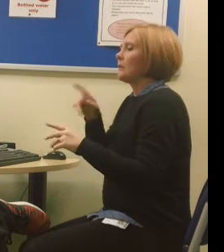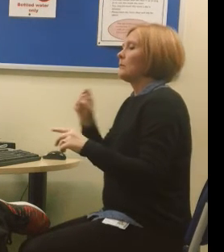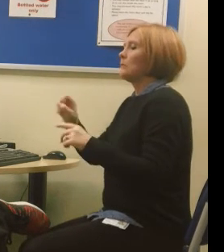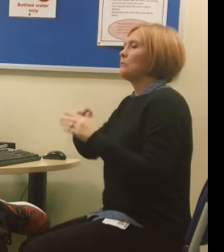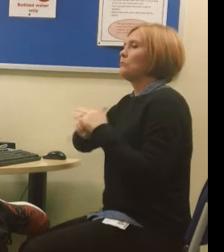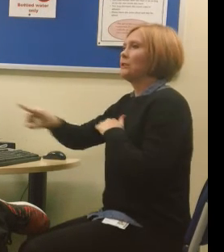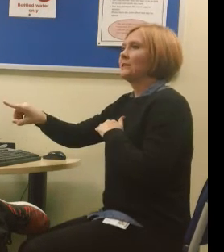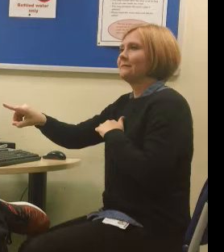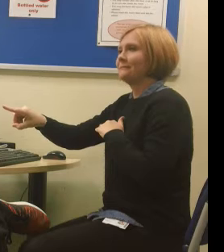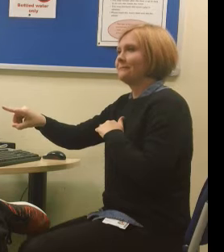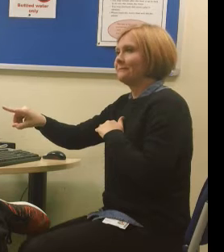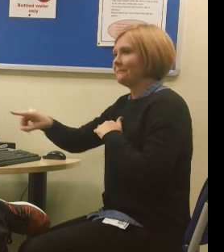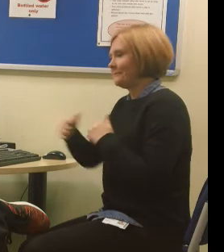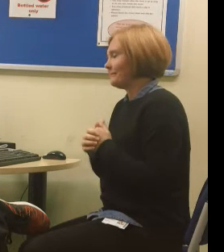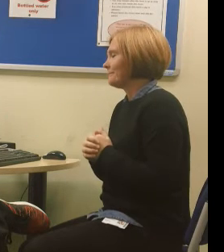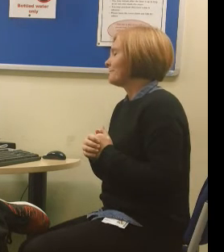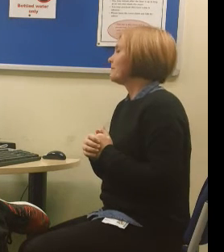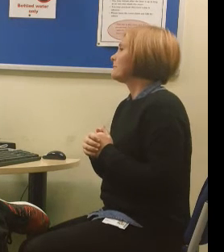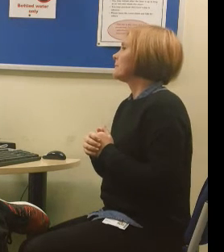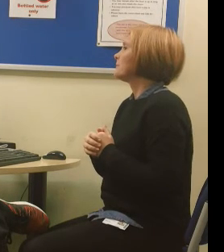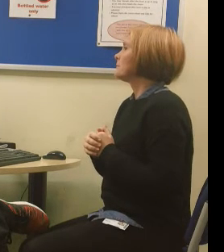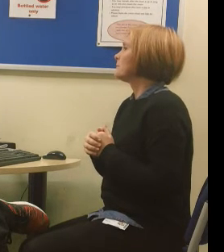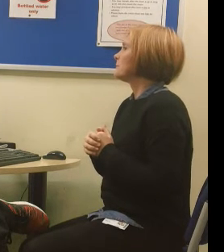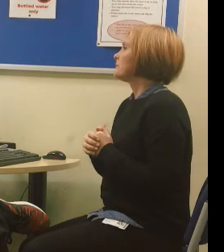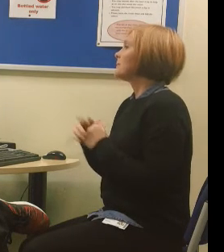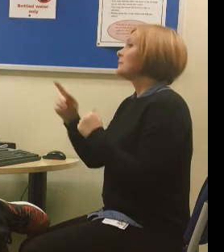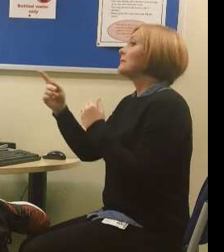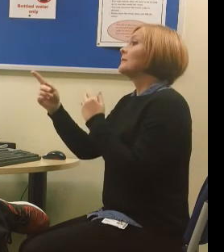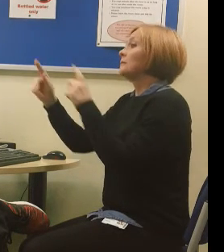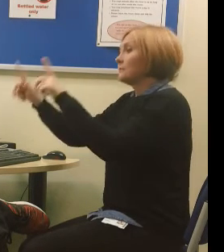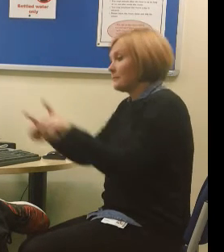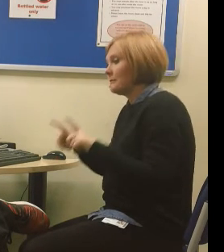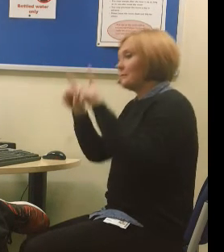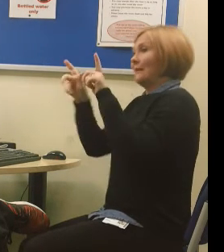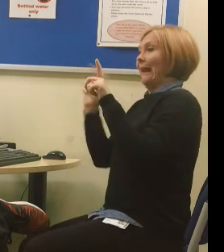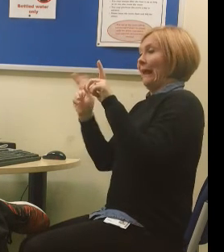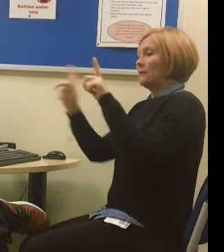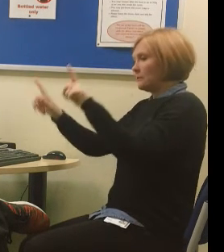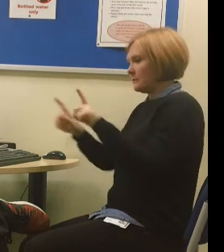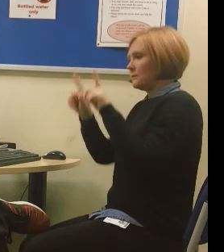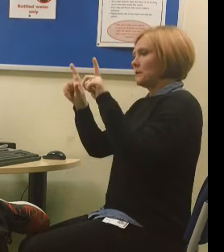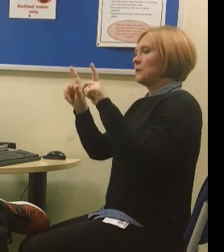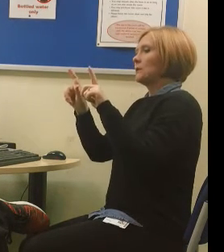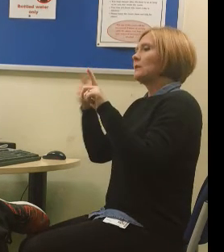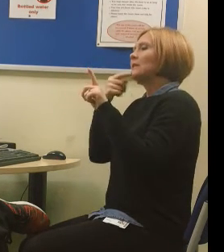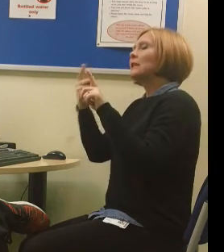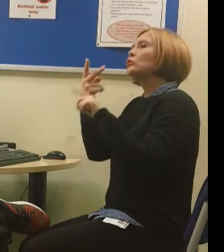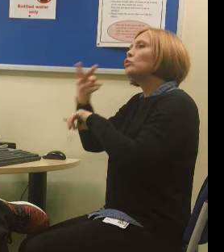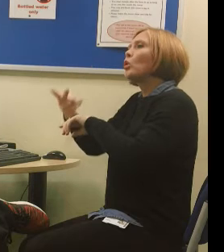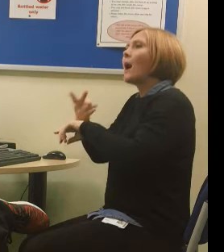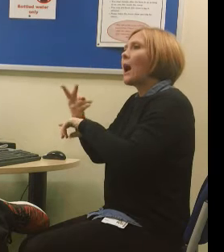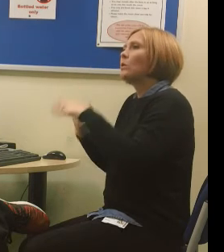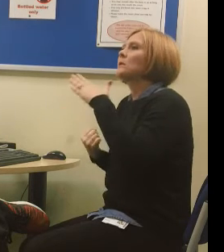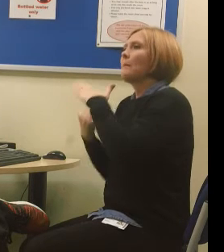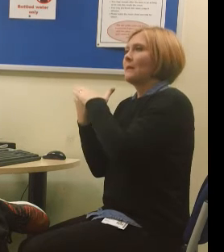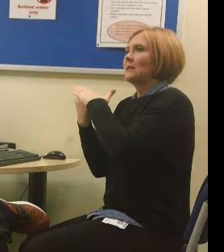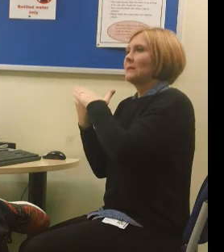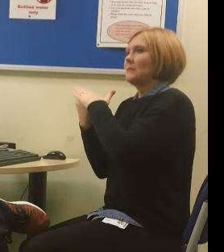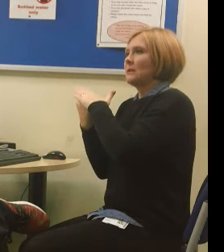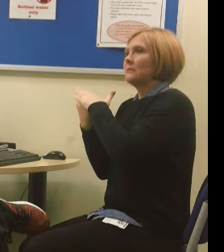been sent to the printer. You'll then find a message pops up telling you you've got 2 hours to log into one of the photocopiers in the LRC and